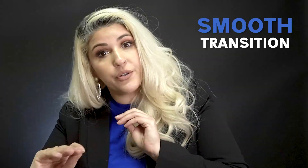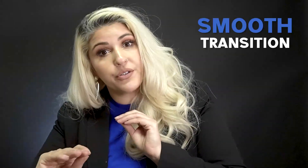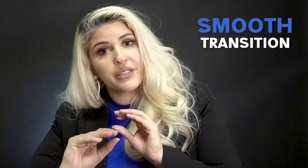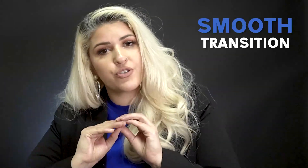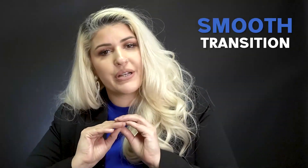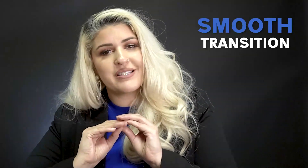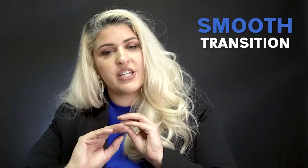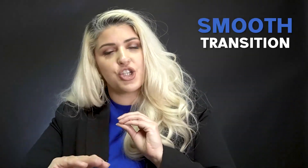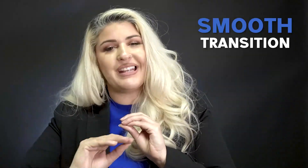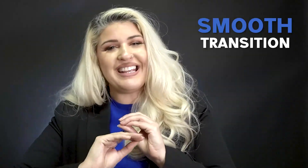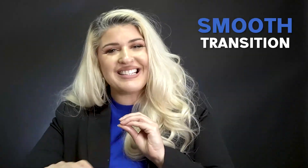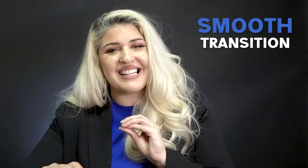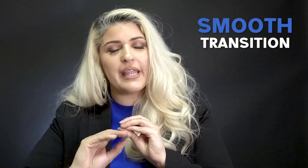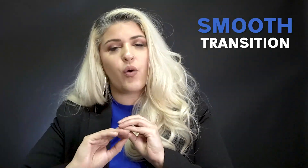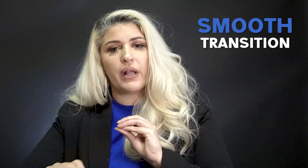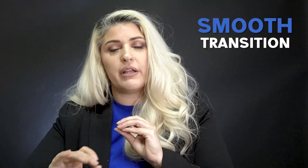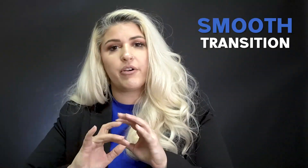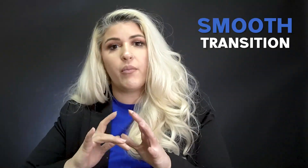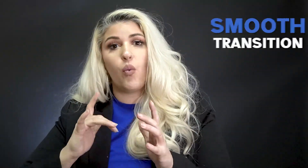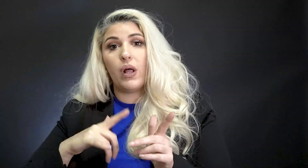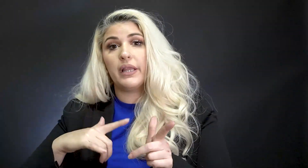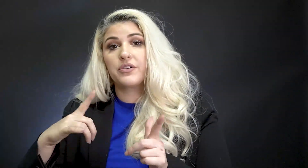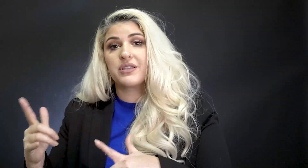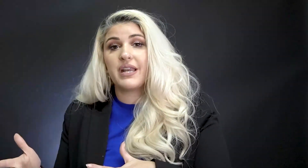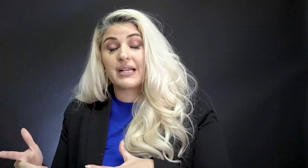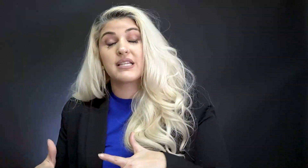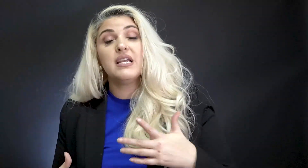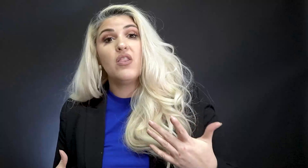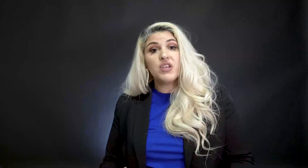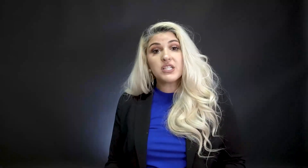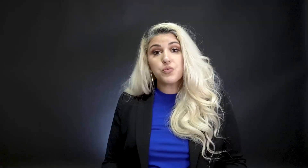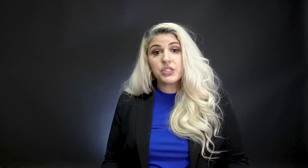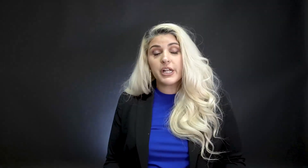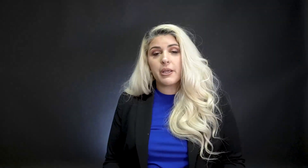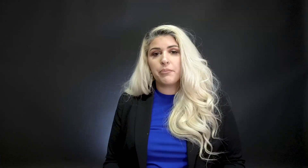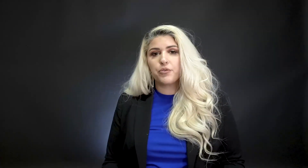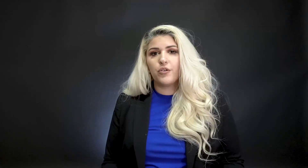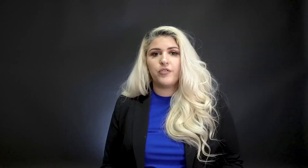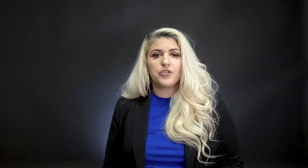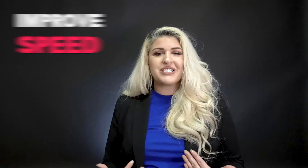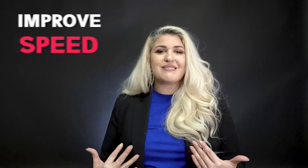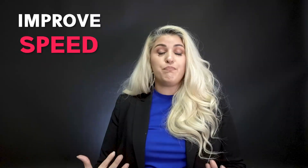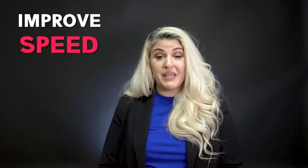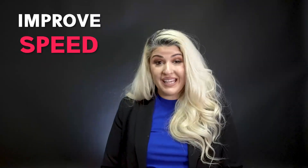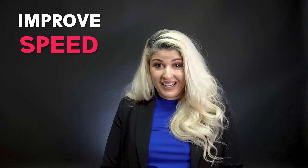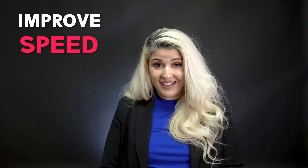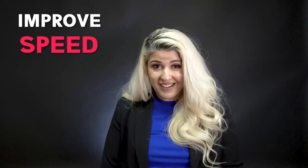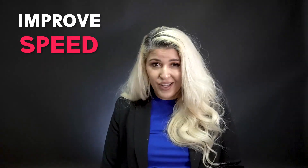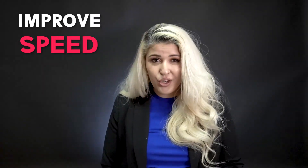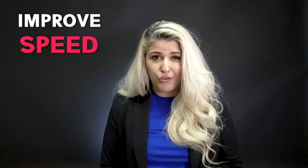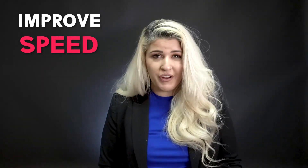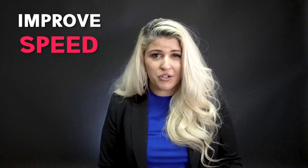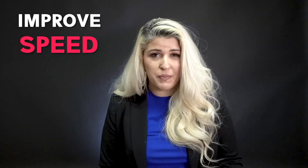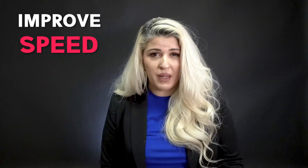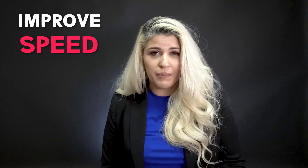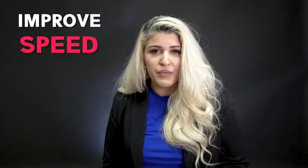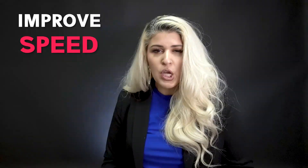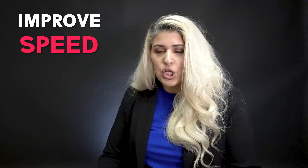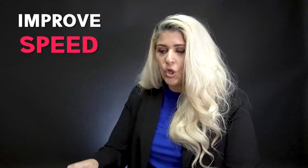smooth and transition easily and quickly from one letter to the next. This is what's going to improve your speed in your finger spelling. So when